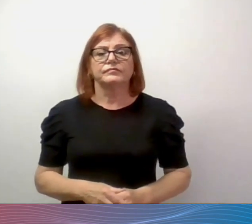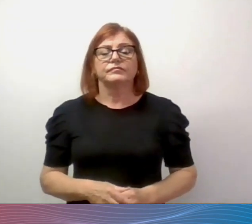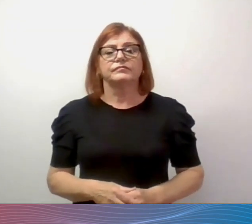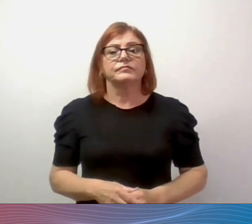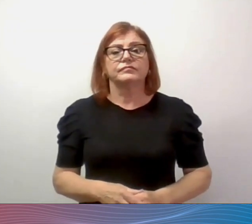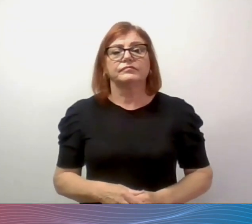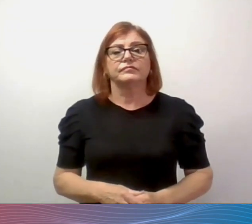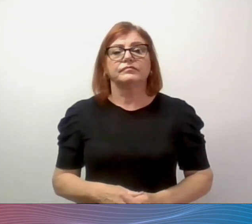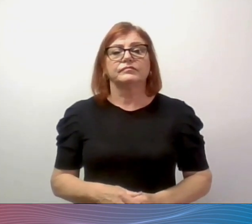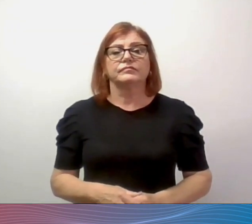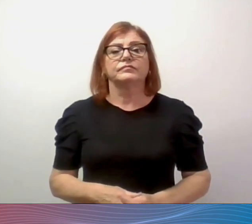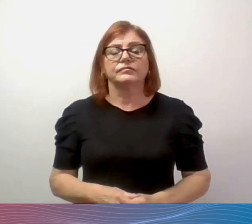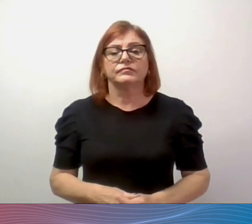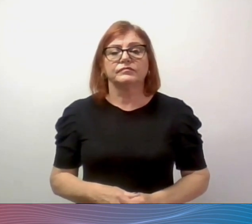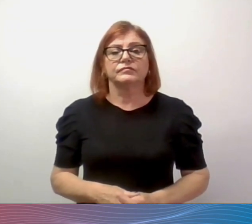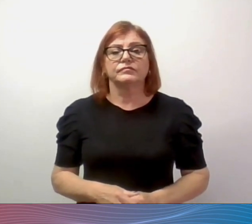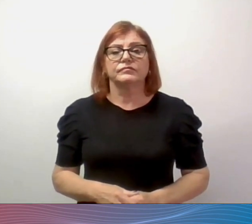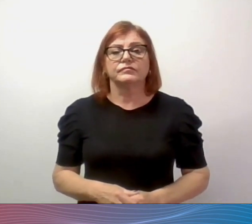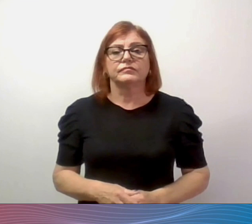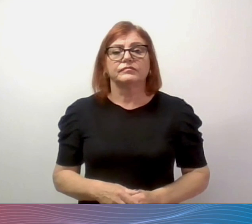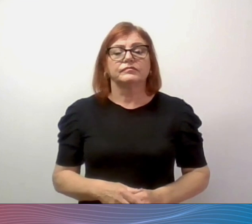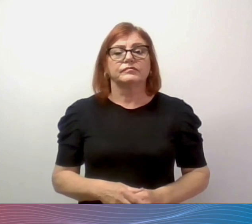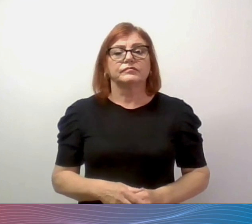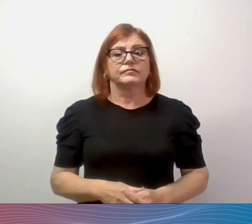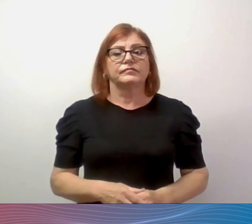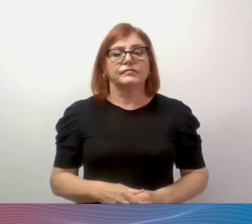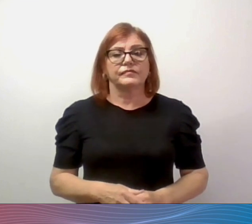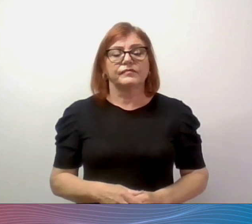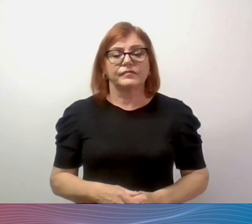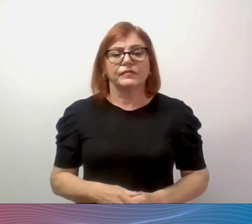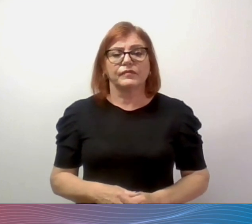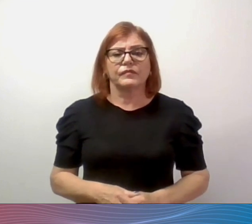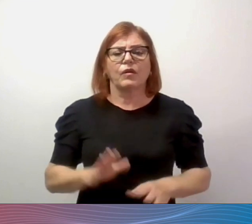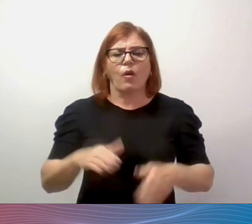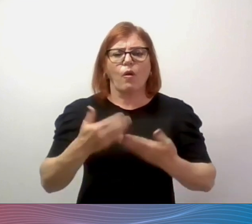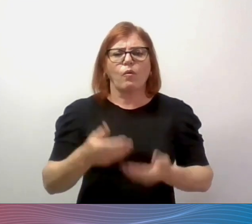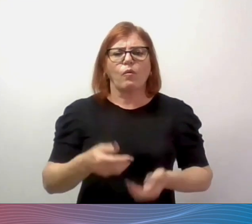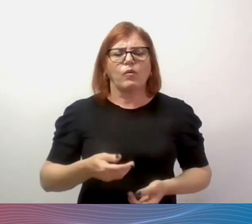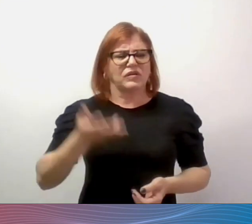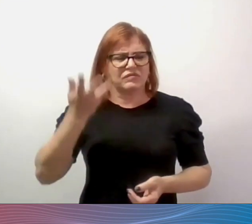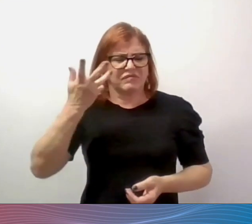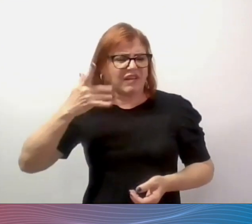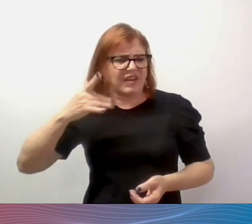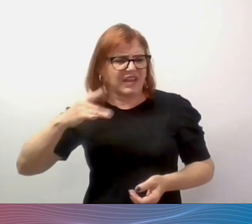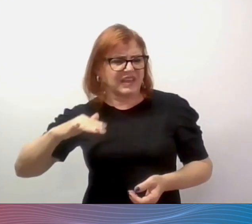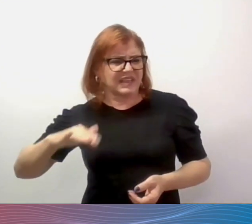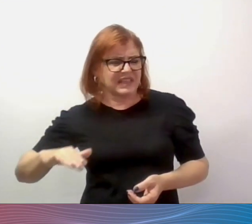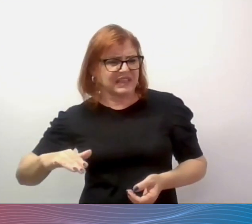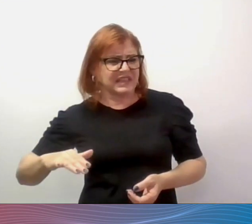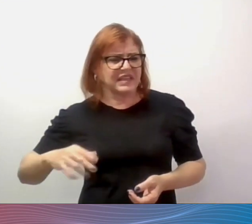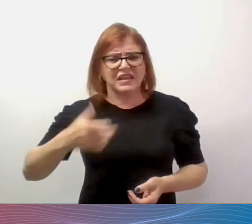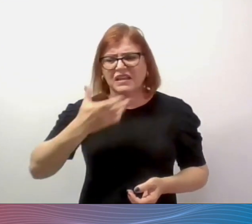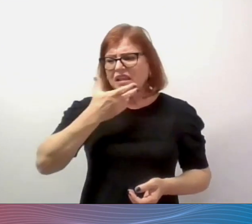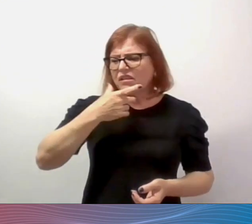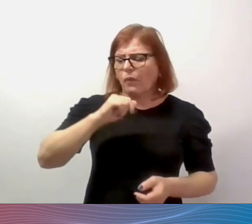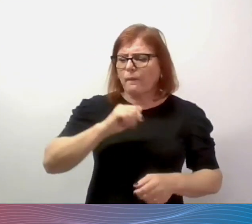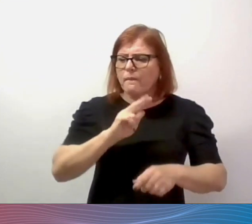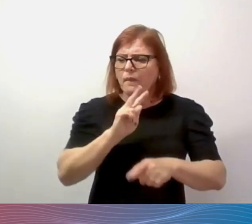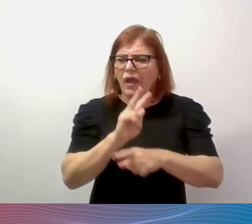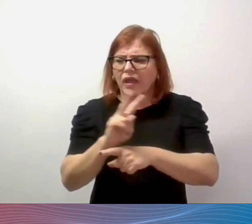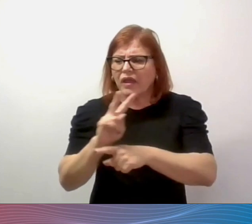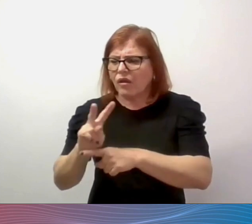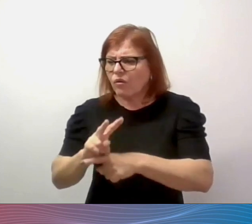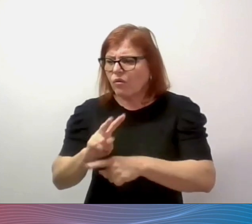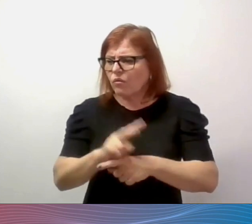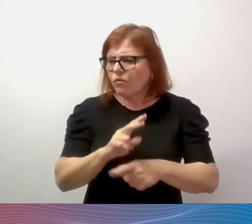seu filho pequeno não dá valor pro seu cuidado. Just like your child, many times wouldn't give a value